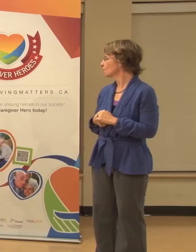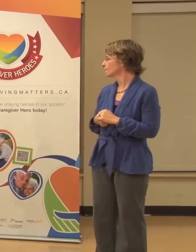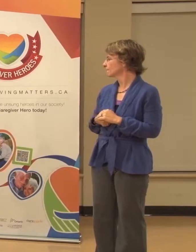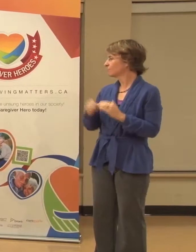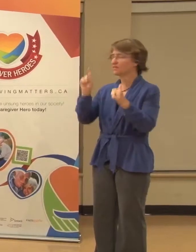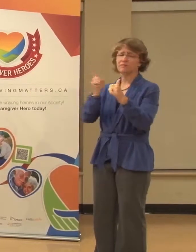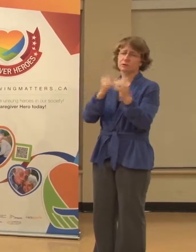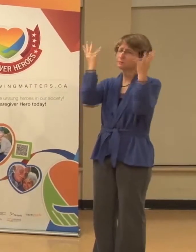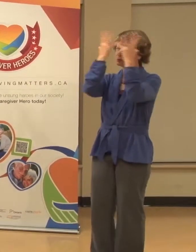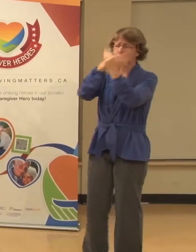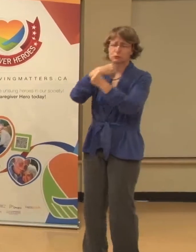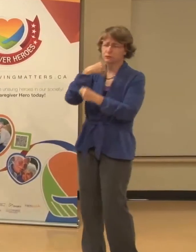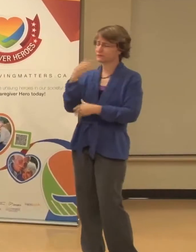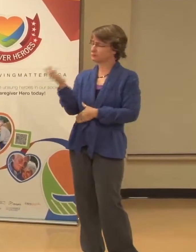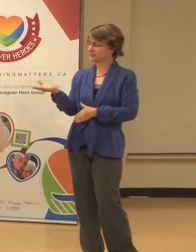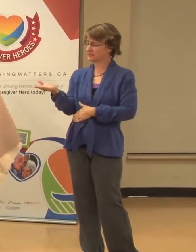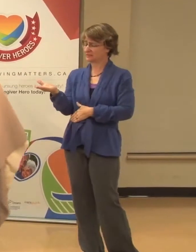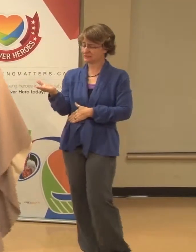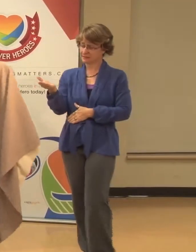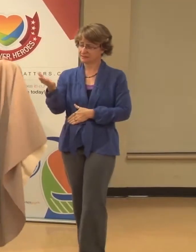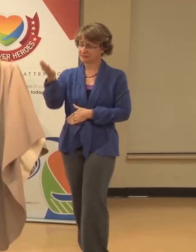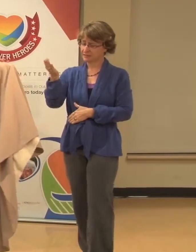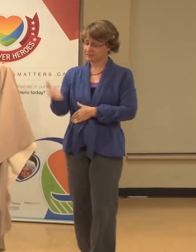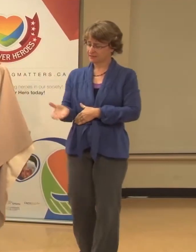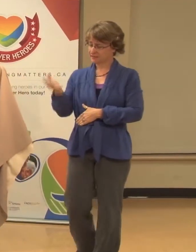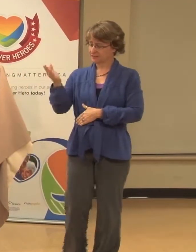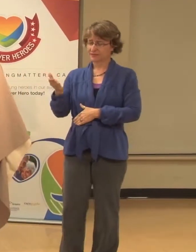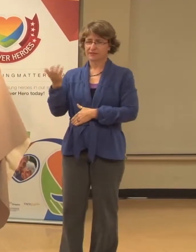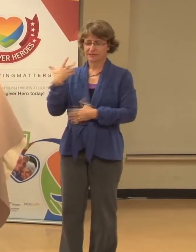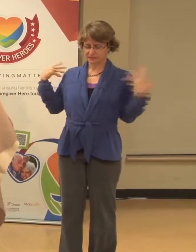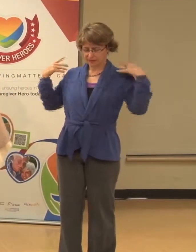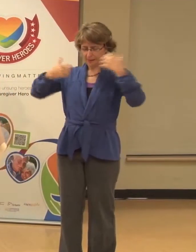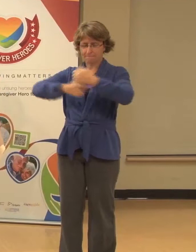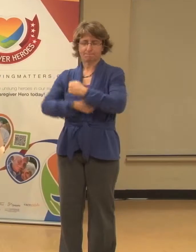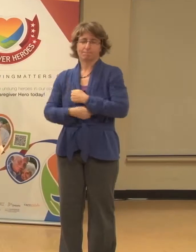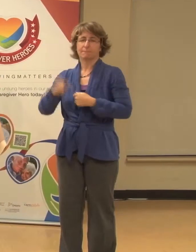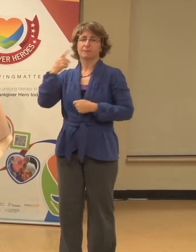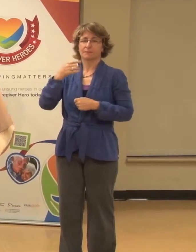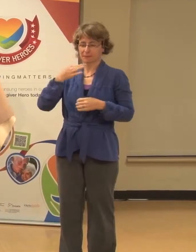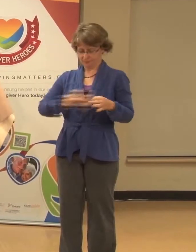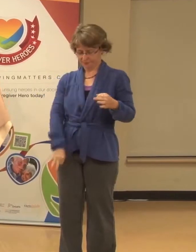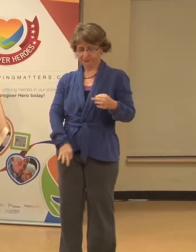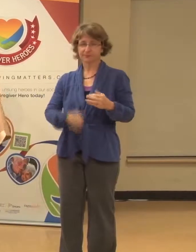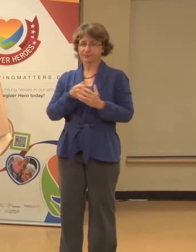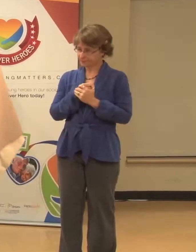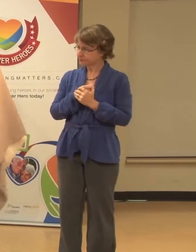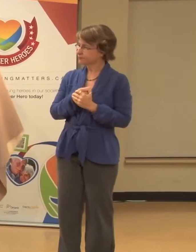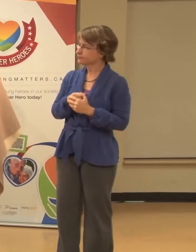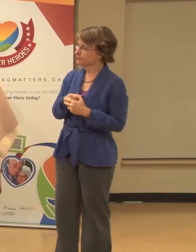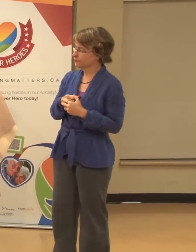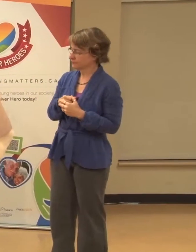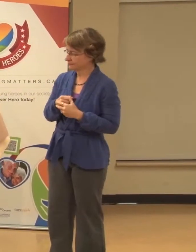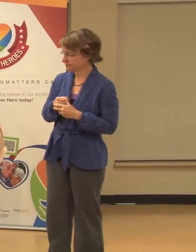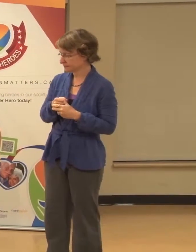first beautiful item that we have over here is our cape. It unzips